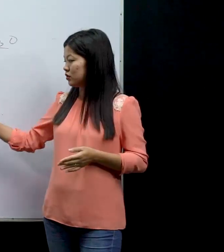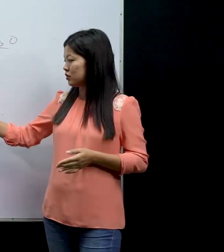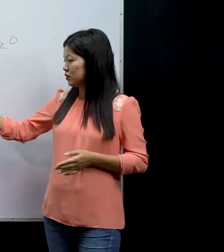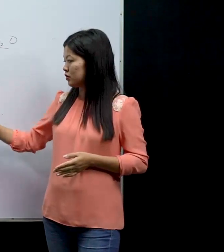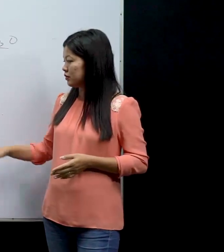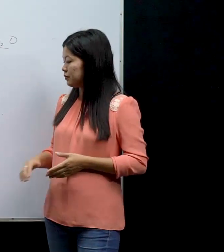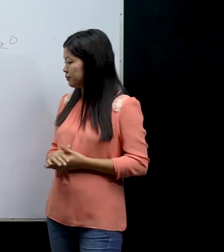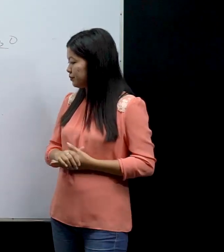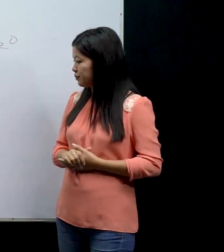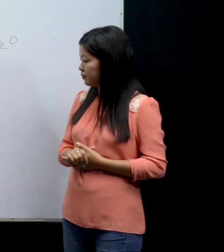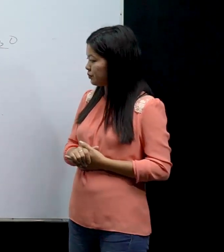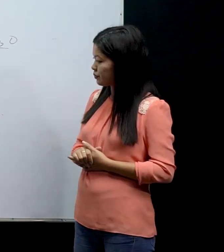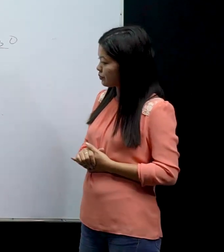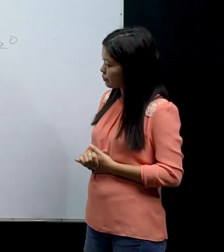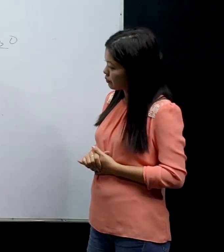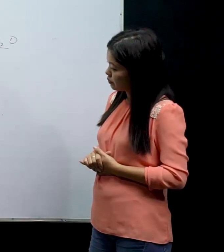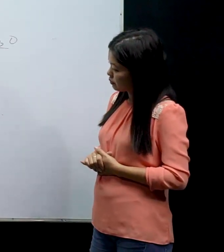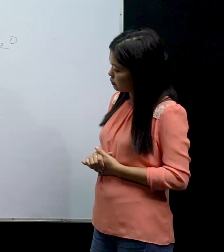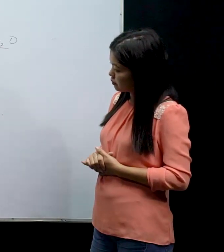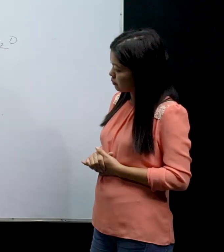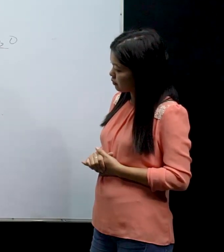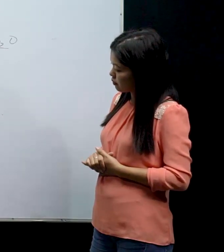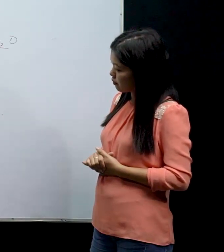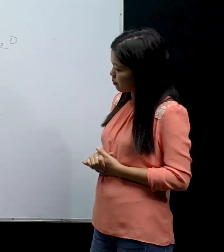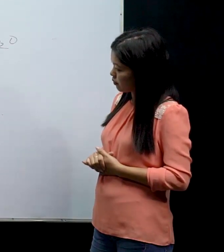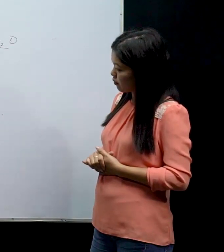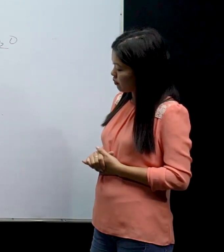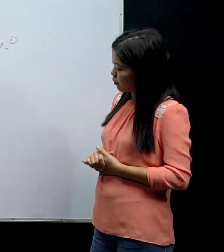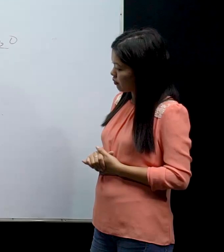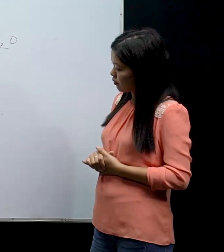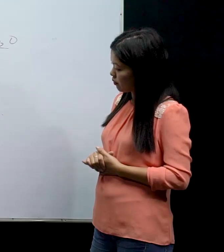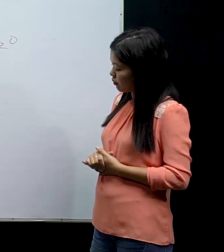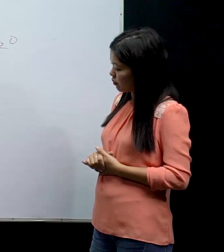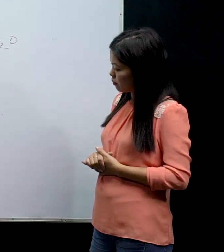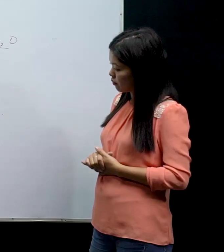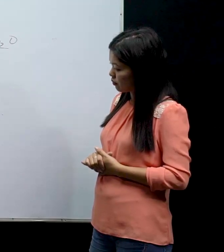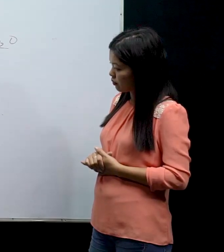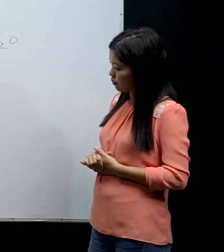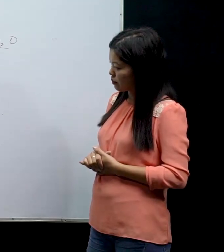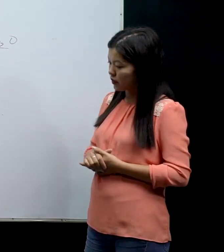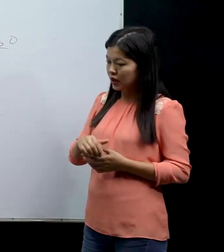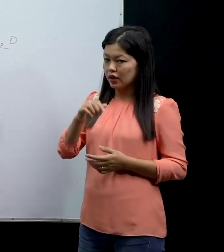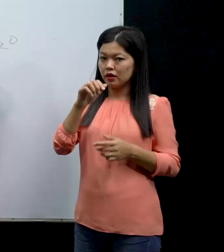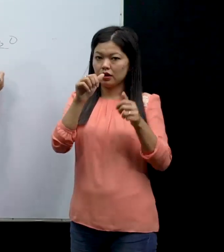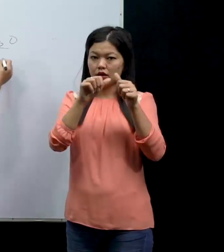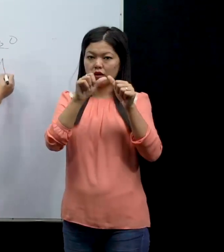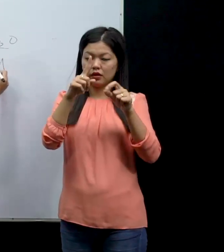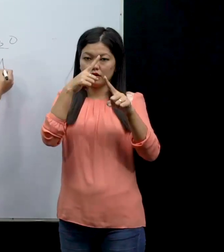Right. So after crisscrossing, we'll get Al. Al into 1 means that's just Al.